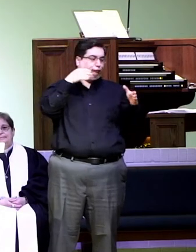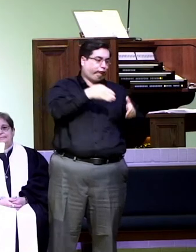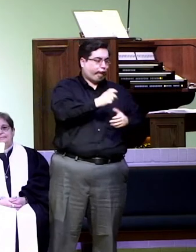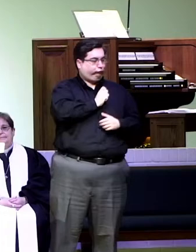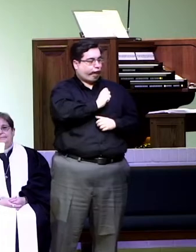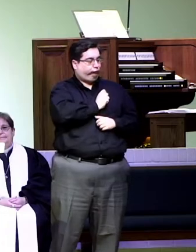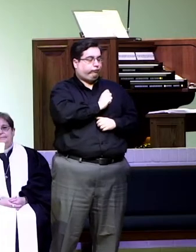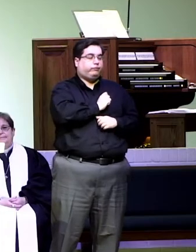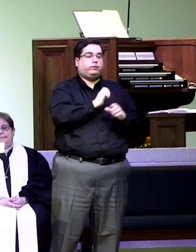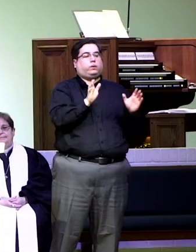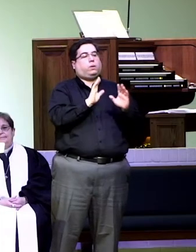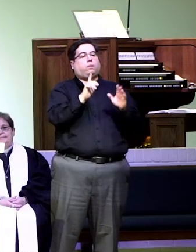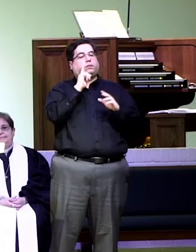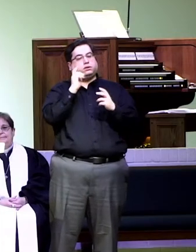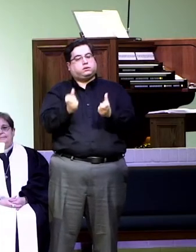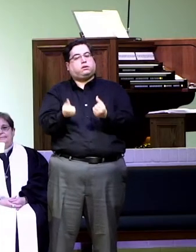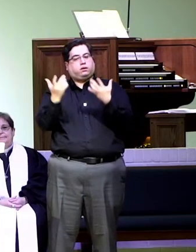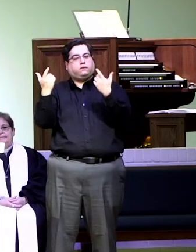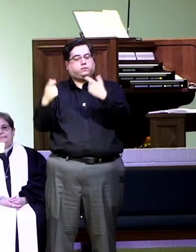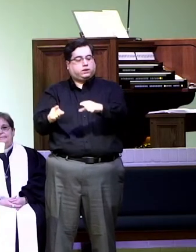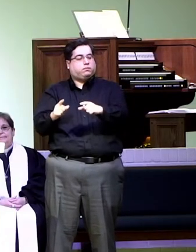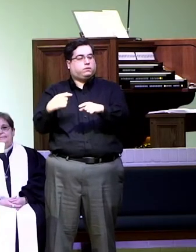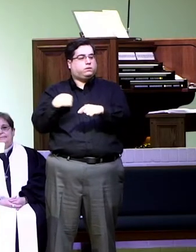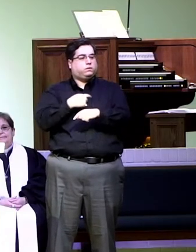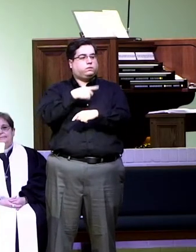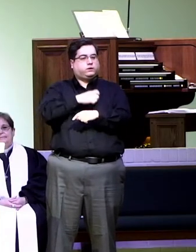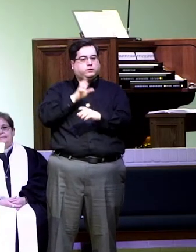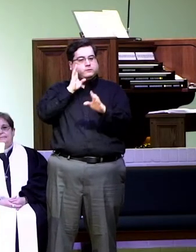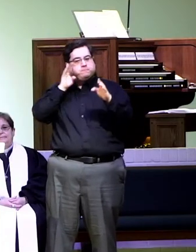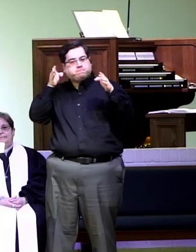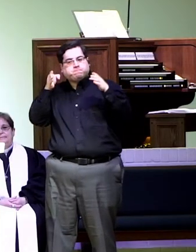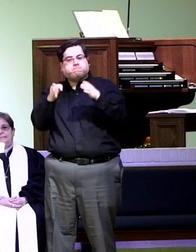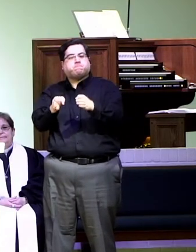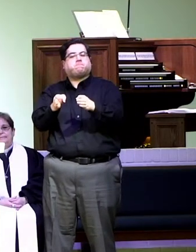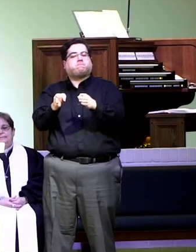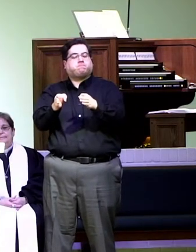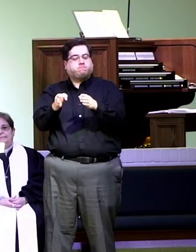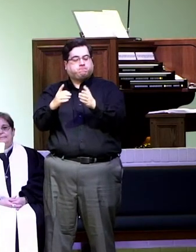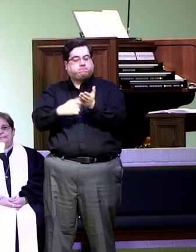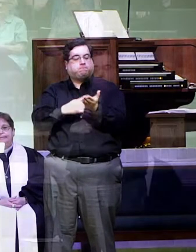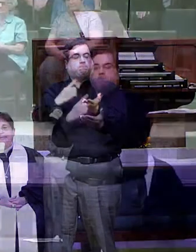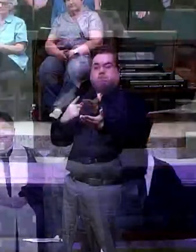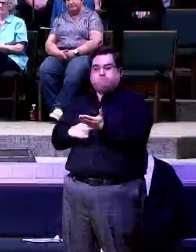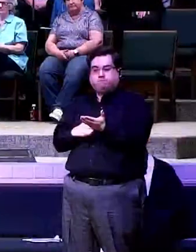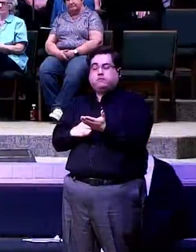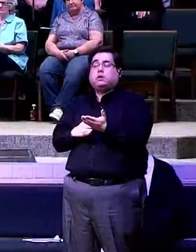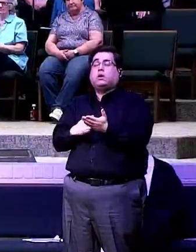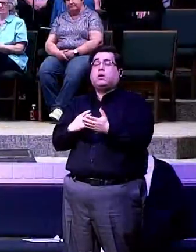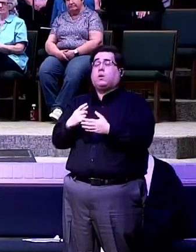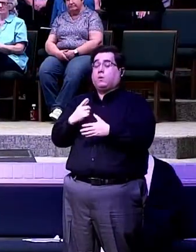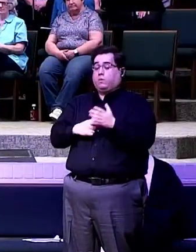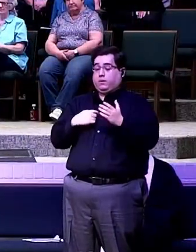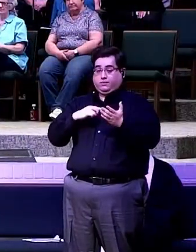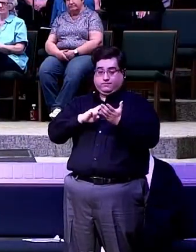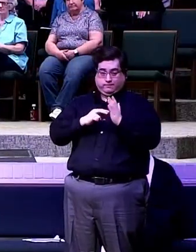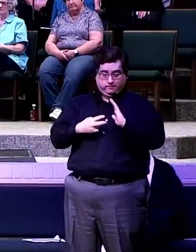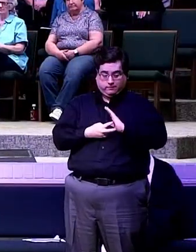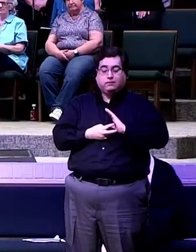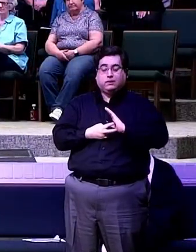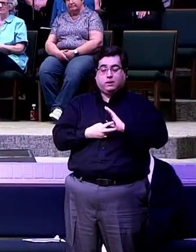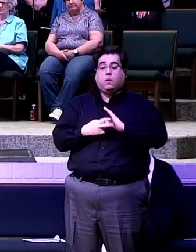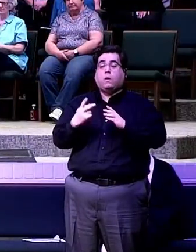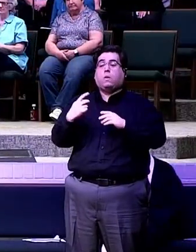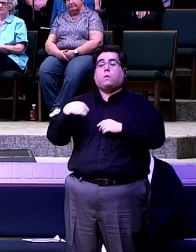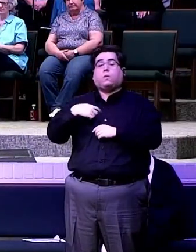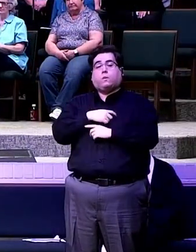what is going on, we need to give our full attention to. What I am saying, though, is